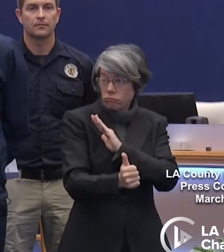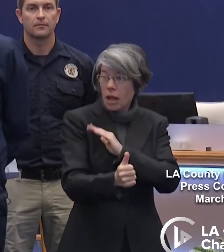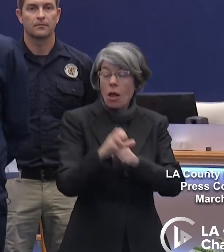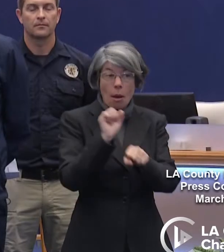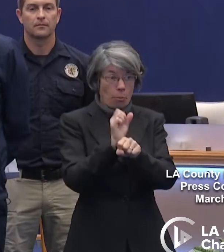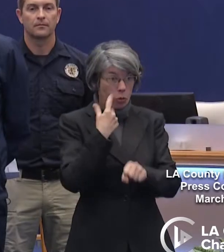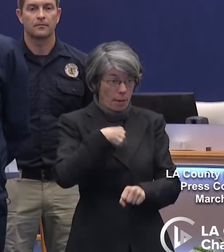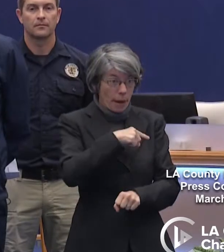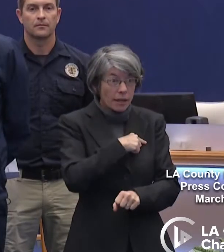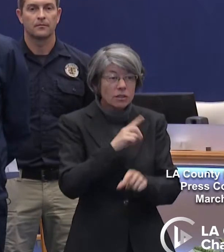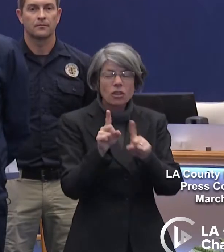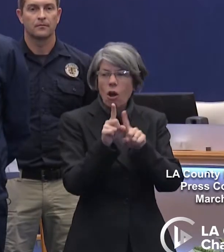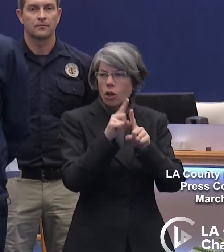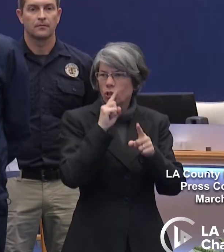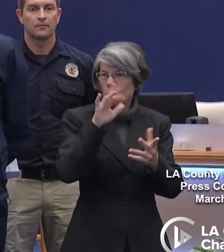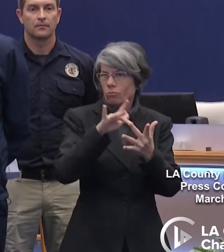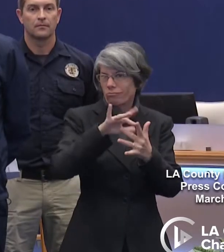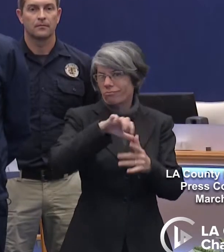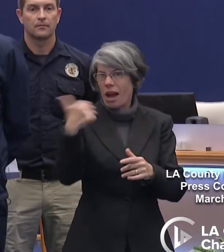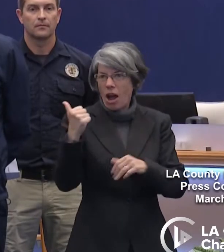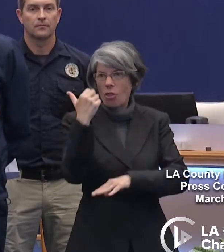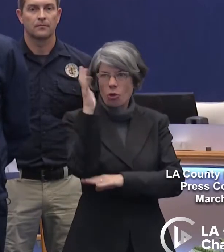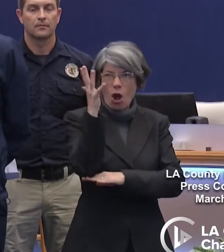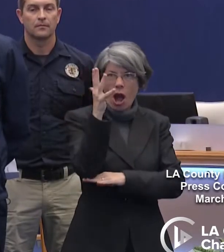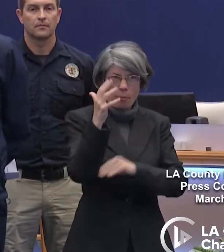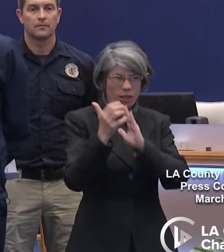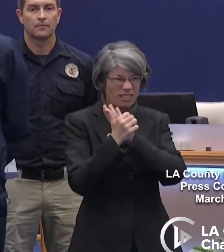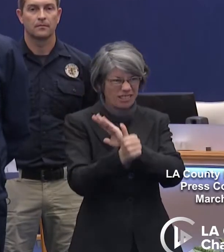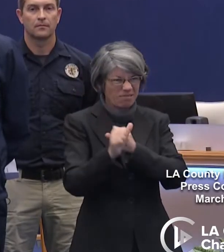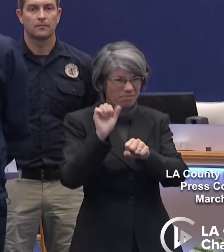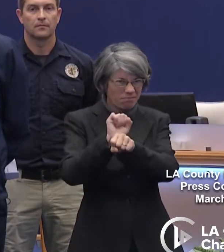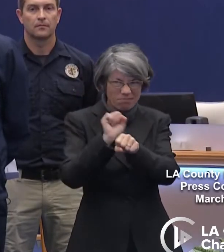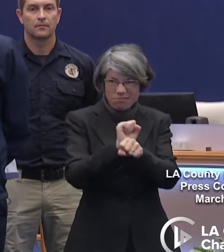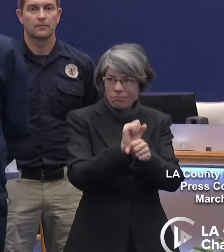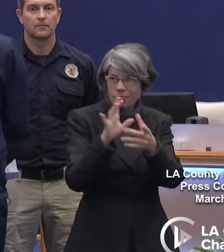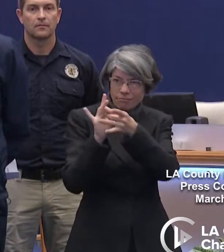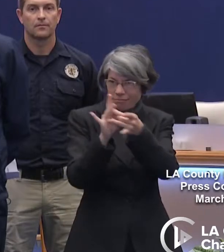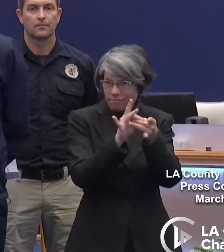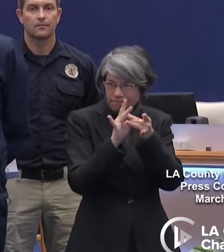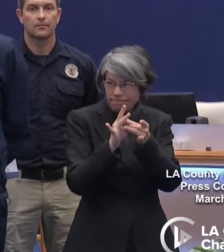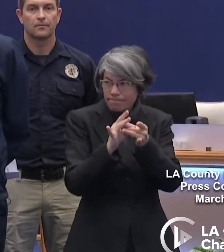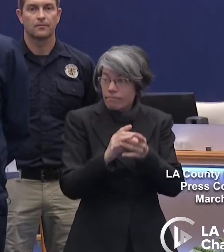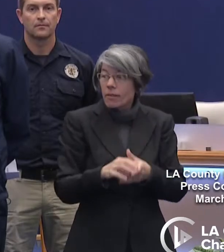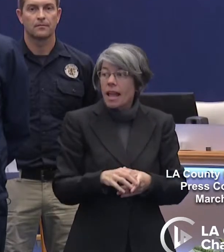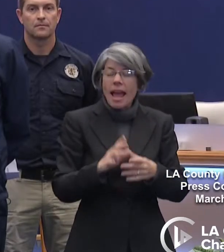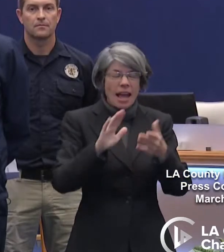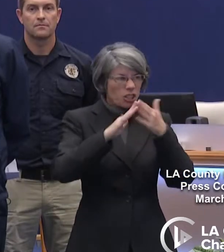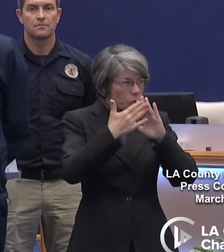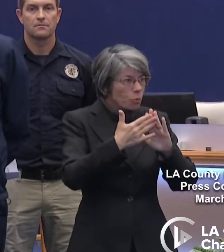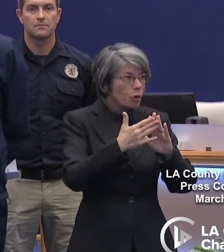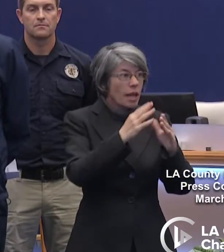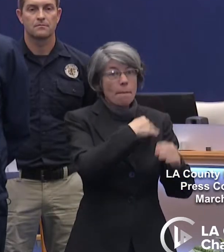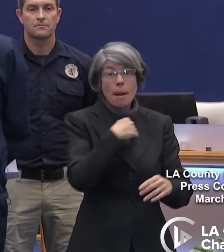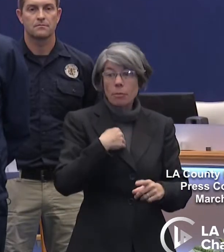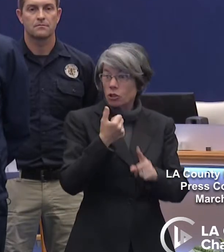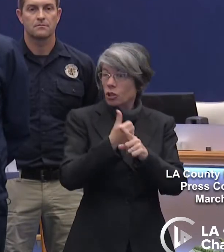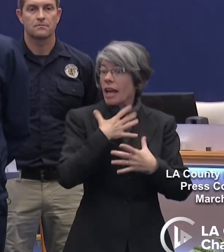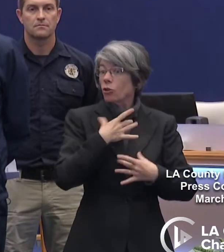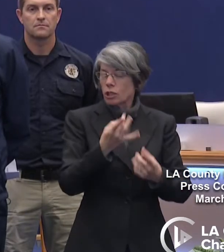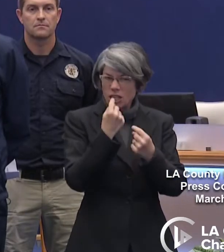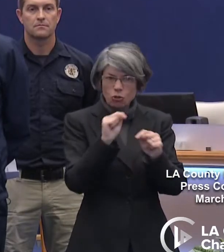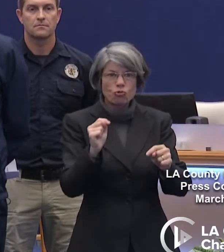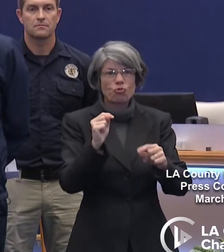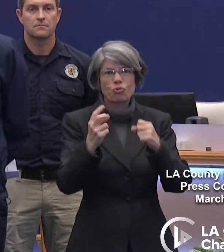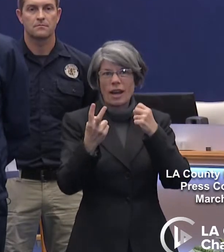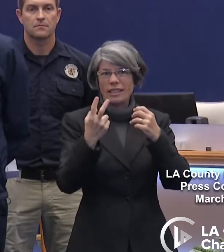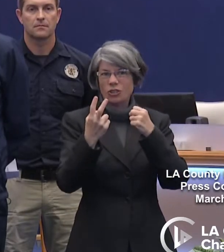by us. We are also in contact with local arborist organizations and community members who are interested in trying to